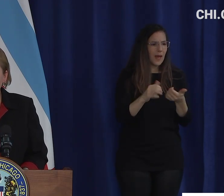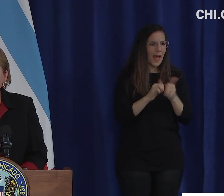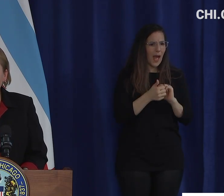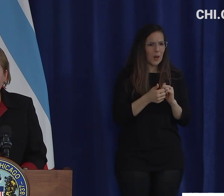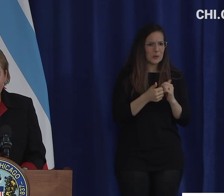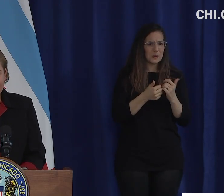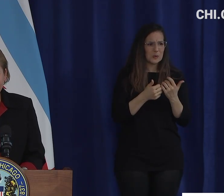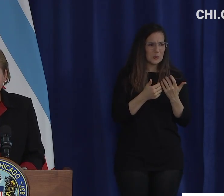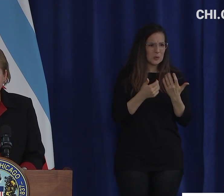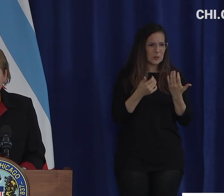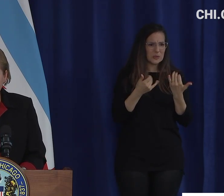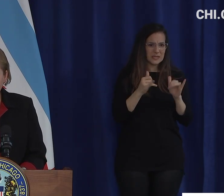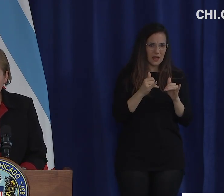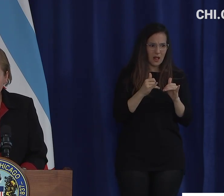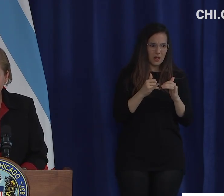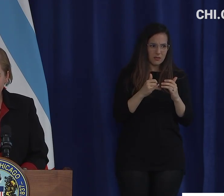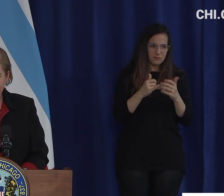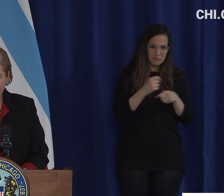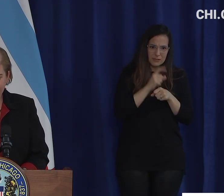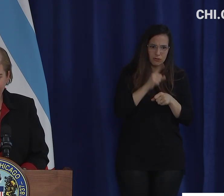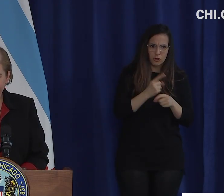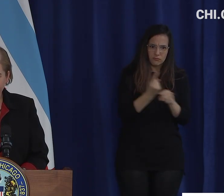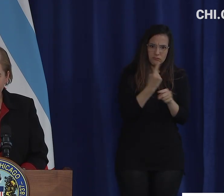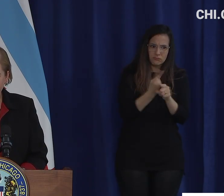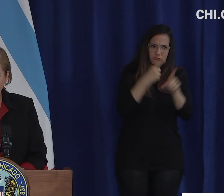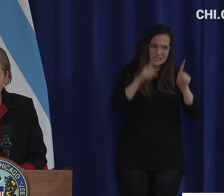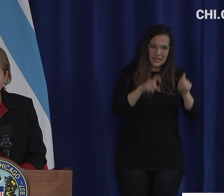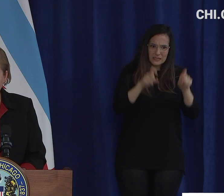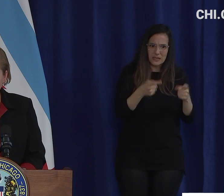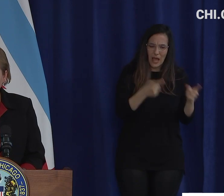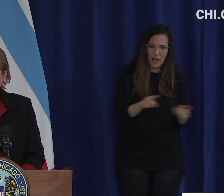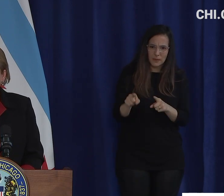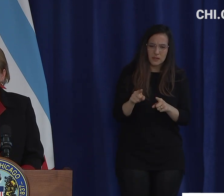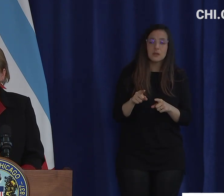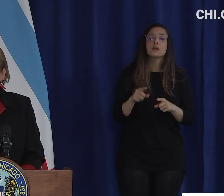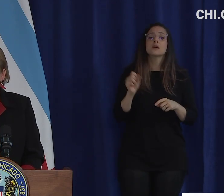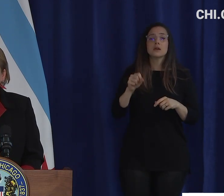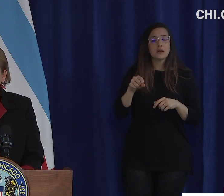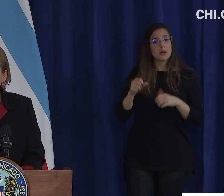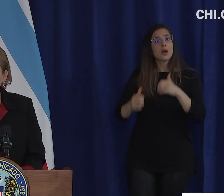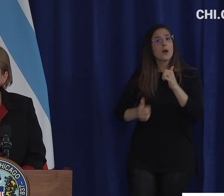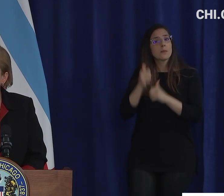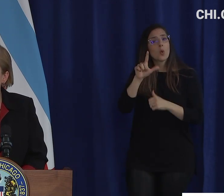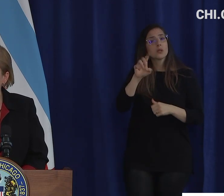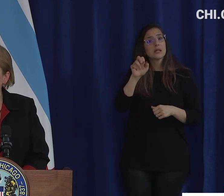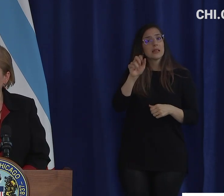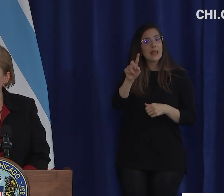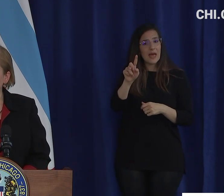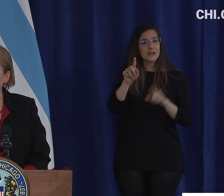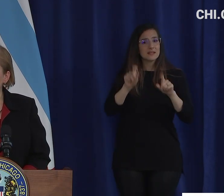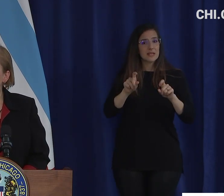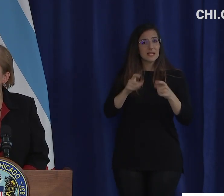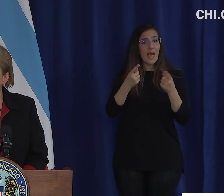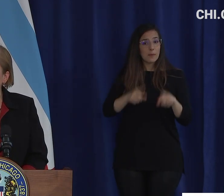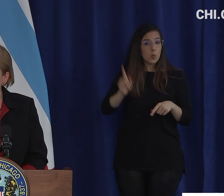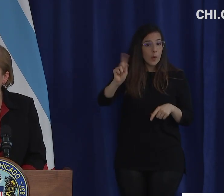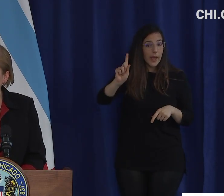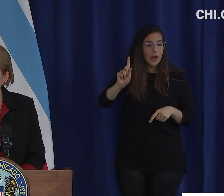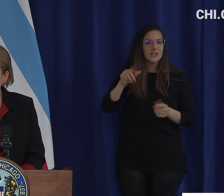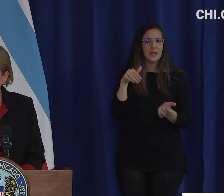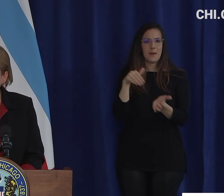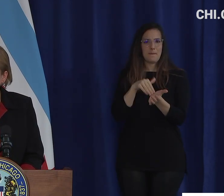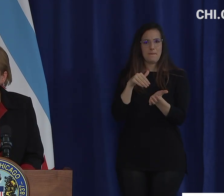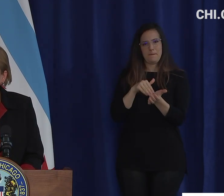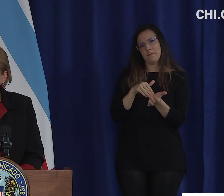being taken? Yeah, so most of the testing for lead for children, it happens through their pediatricians, and it happens at their well